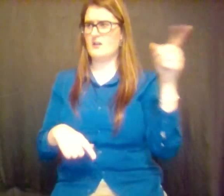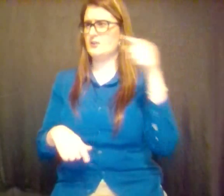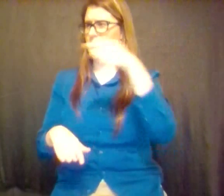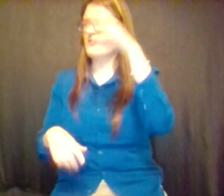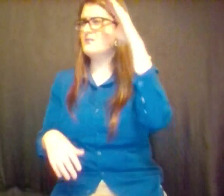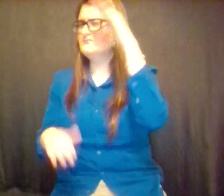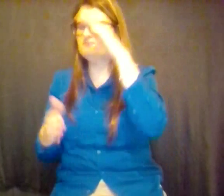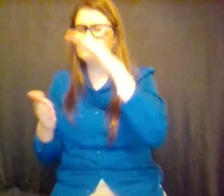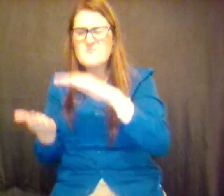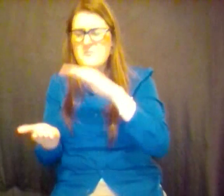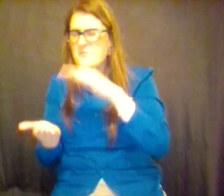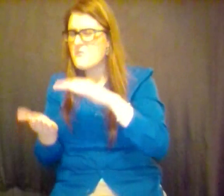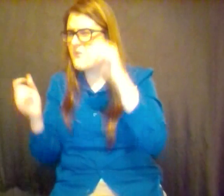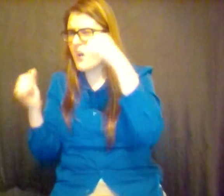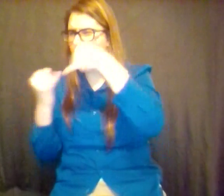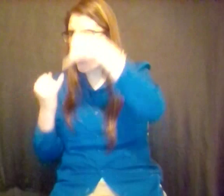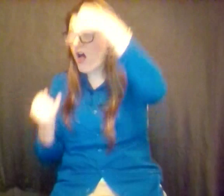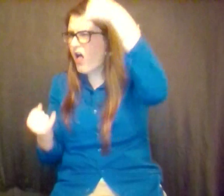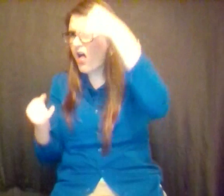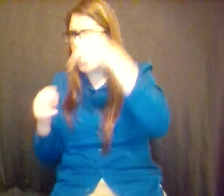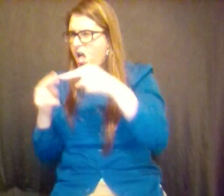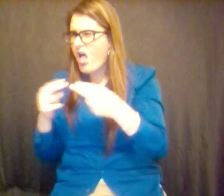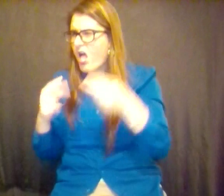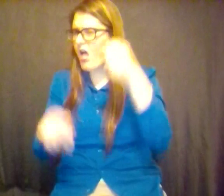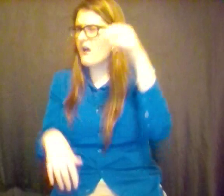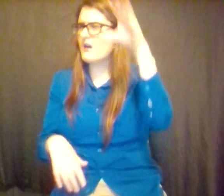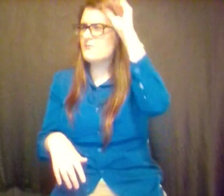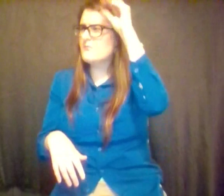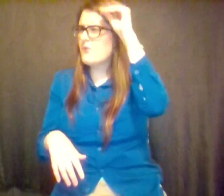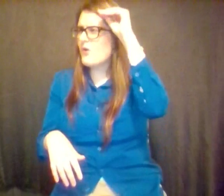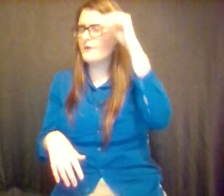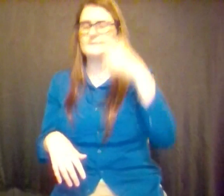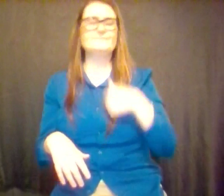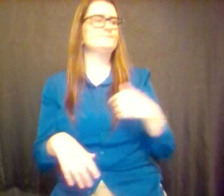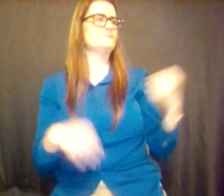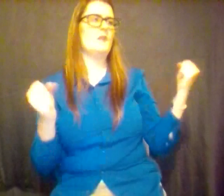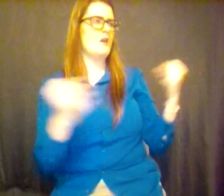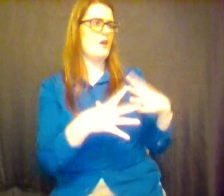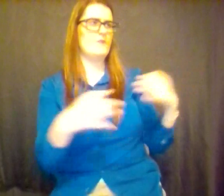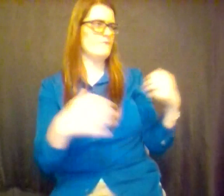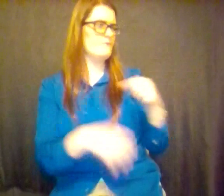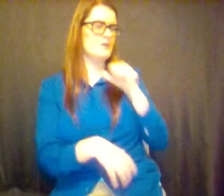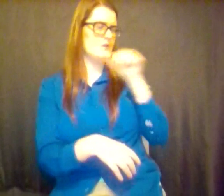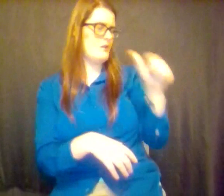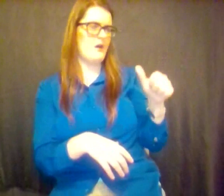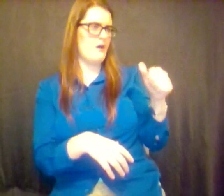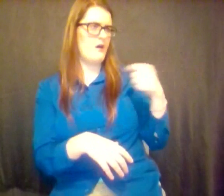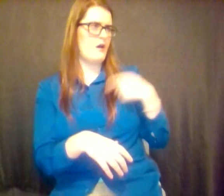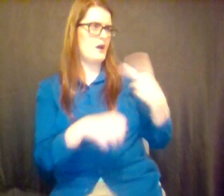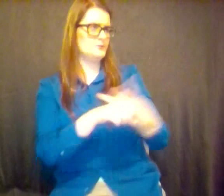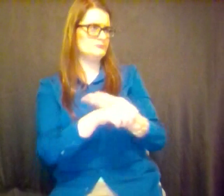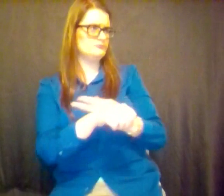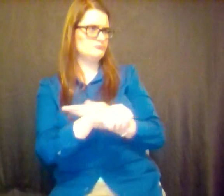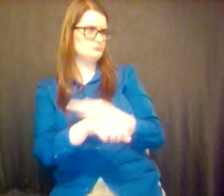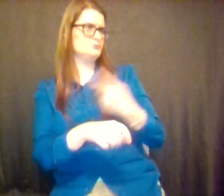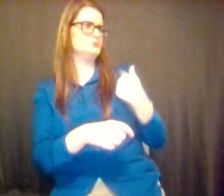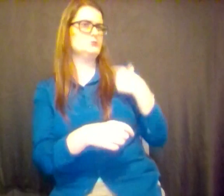your majesty," David told him. "I've been looking after my father's sheep, and whenever lions and bears tried to steal them, God helped me to fight them